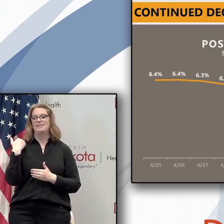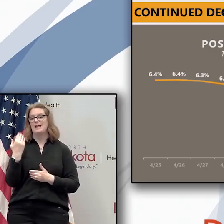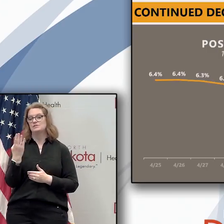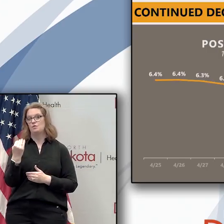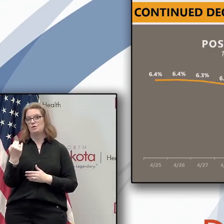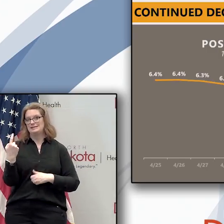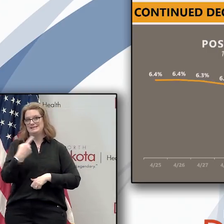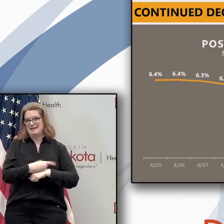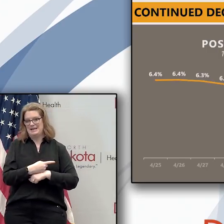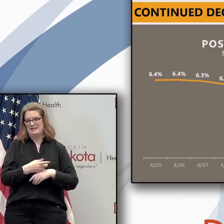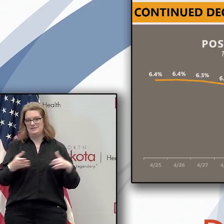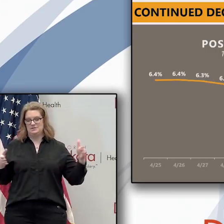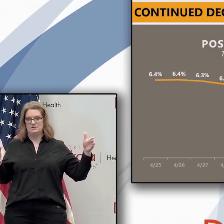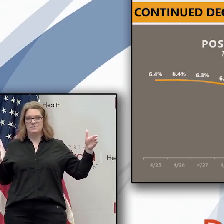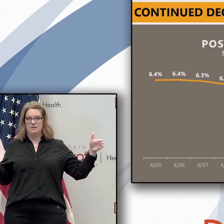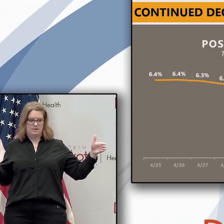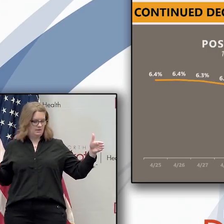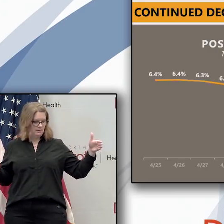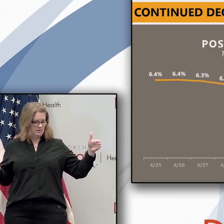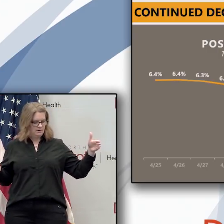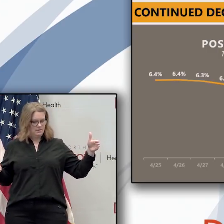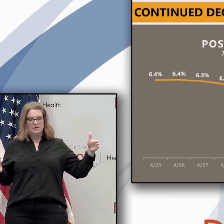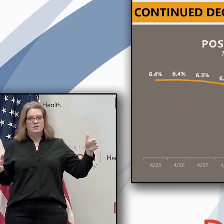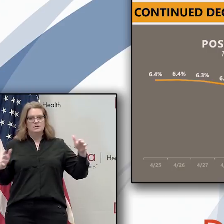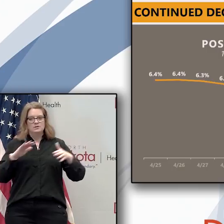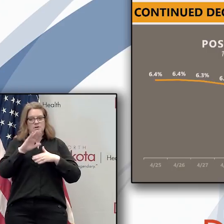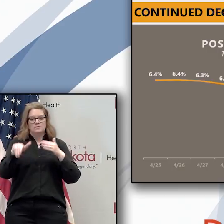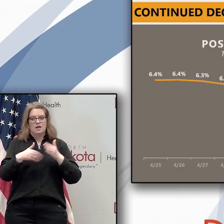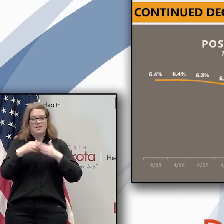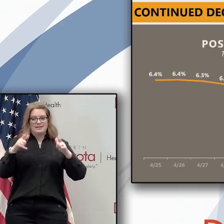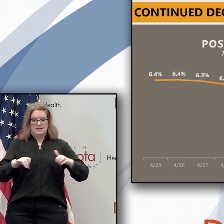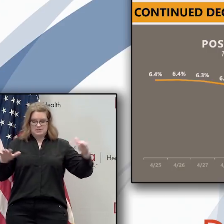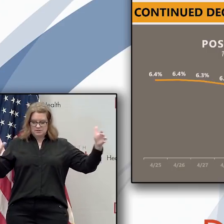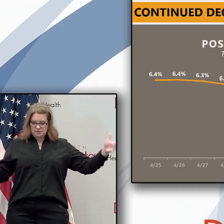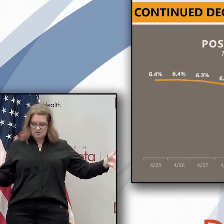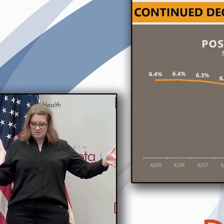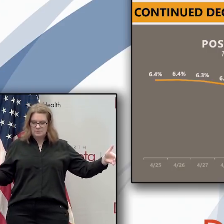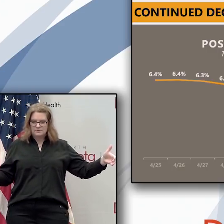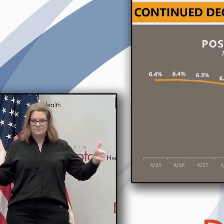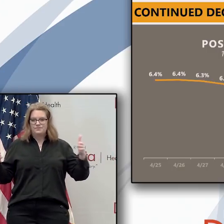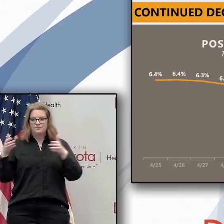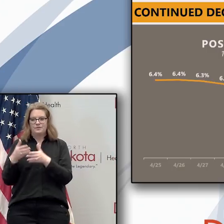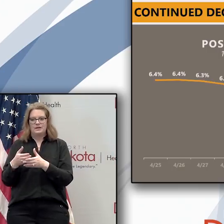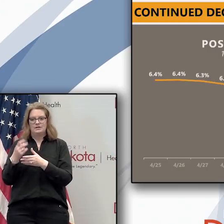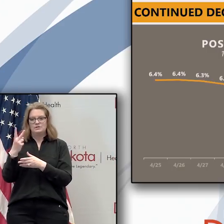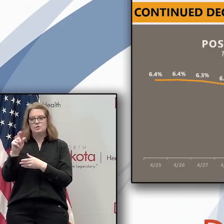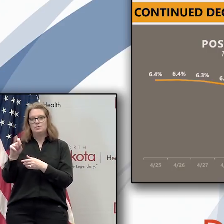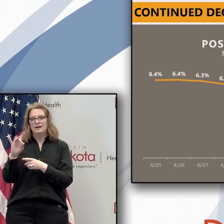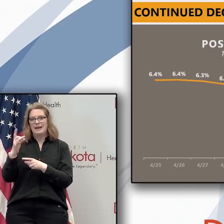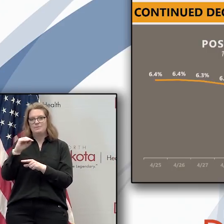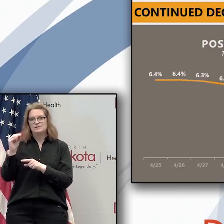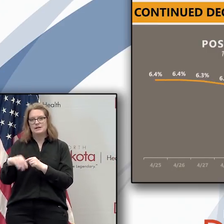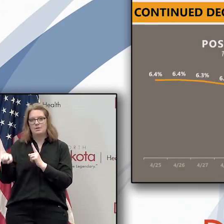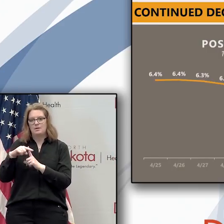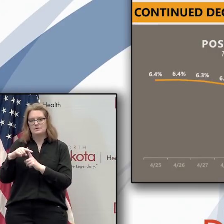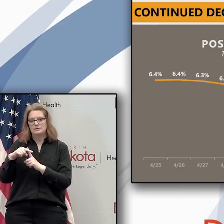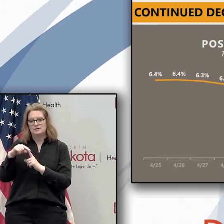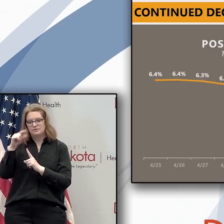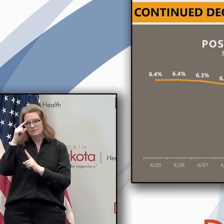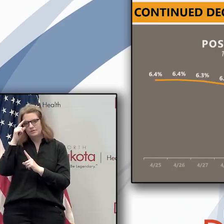days, the 14-day rolling average of all the tests we've taken in the last 14 days, only 2.8% have been positive. So we've